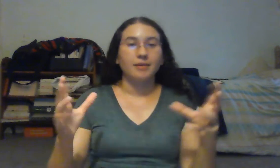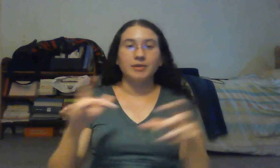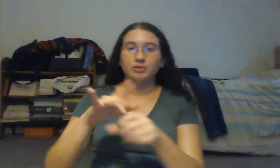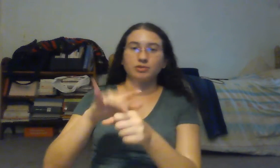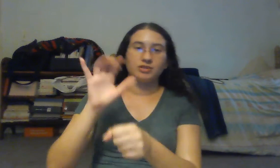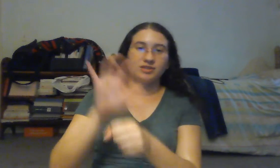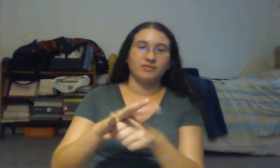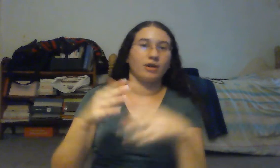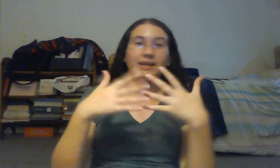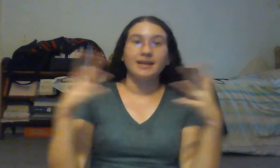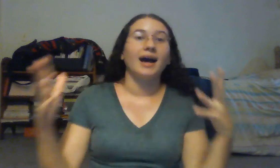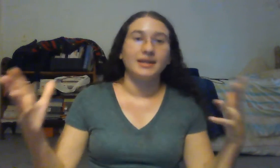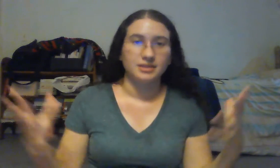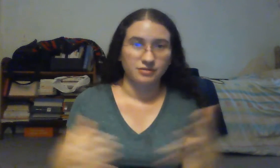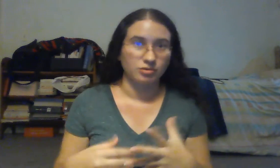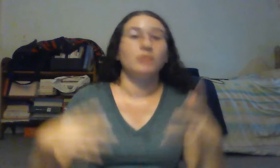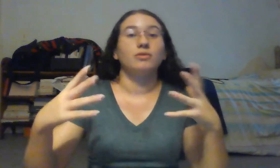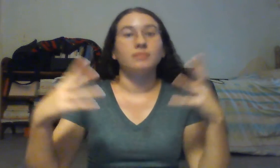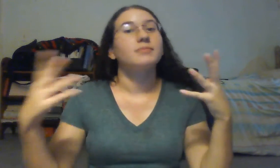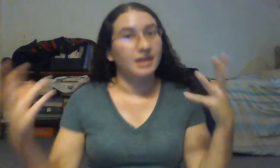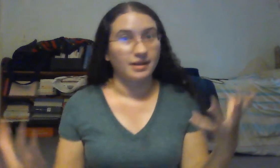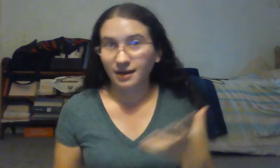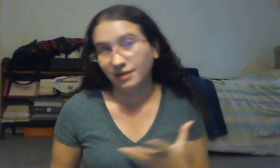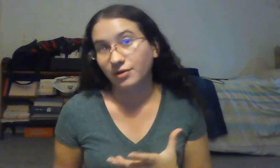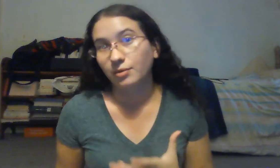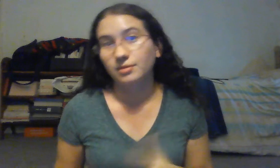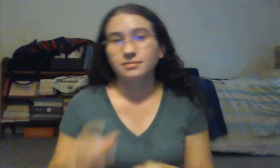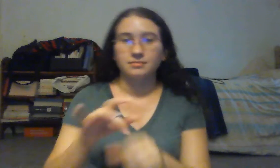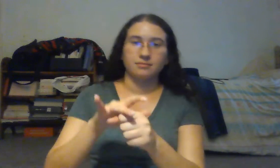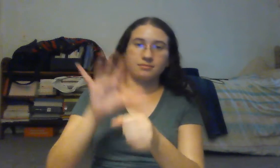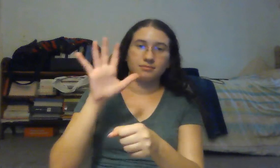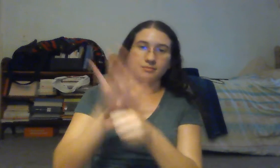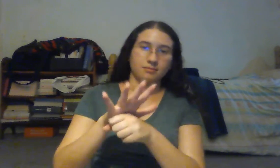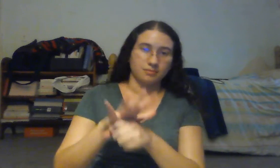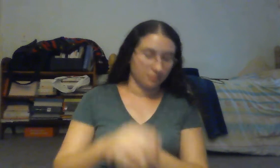people use this for any kind of soda or any kind of Coke.